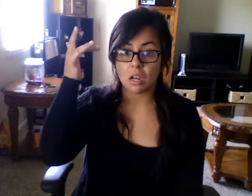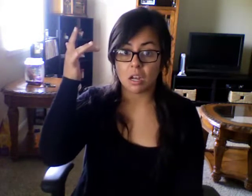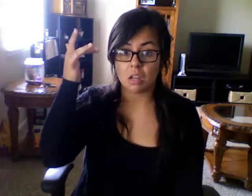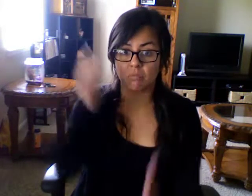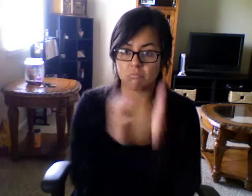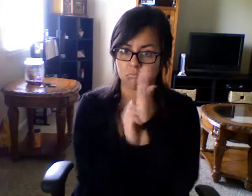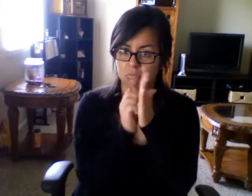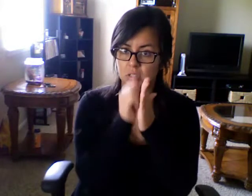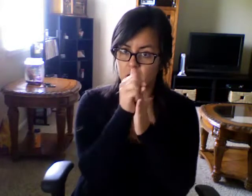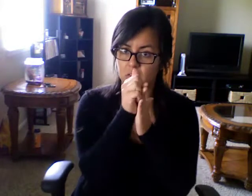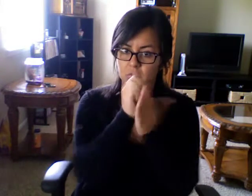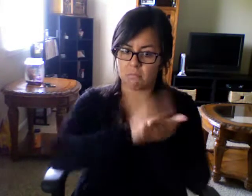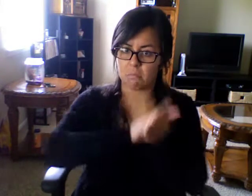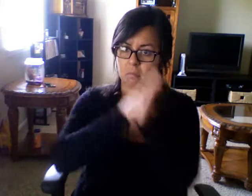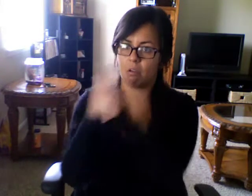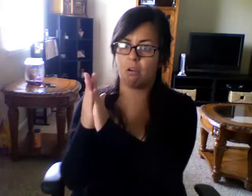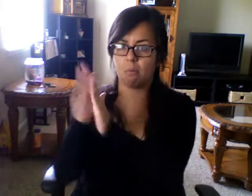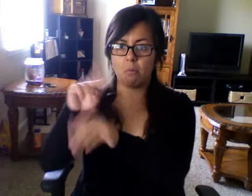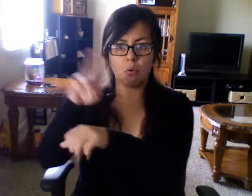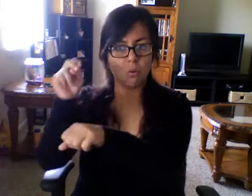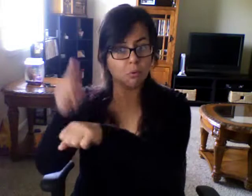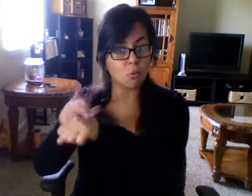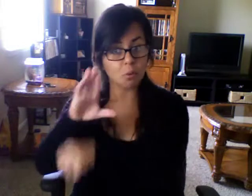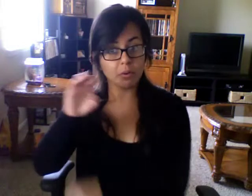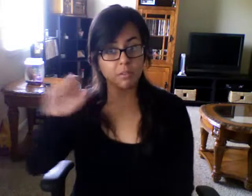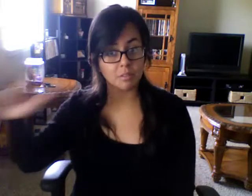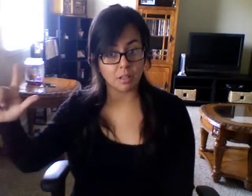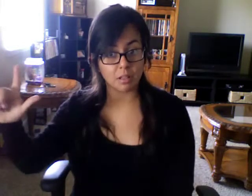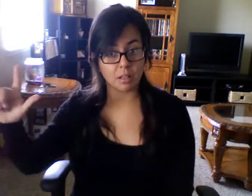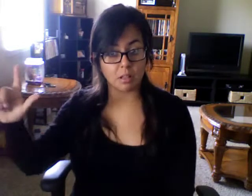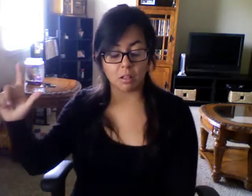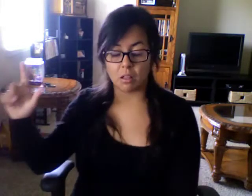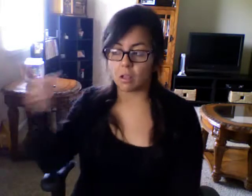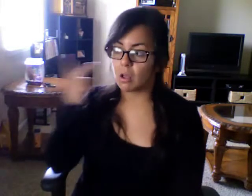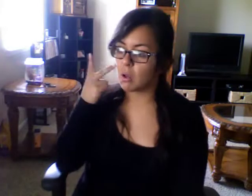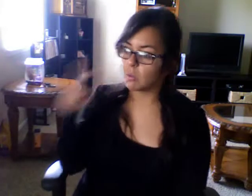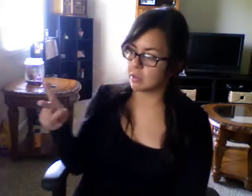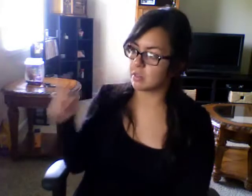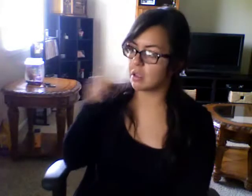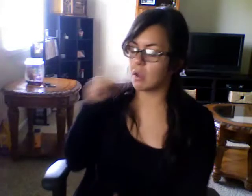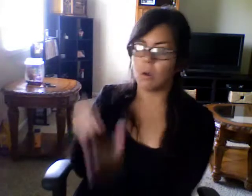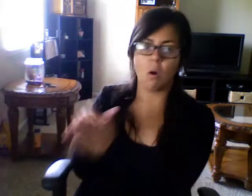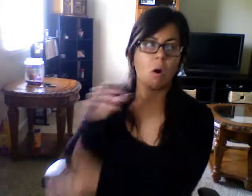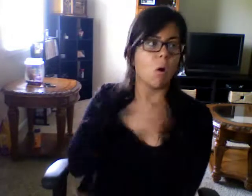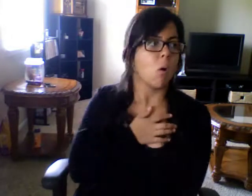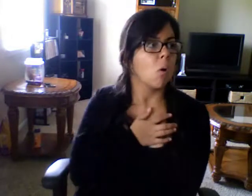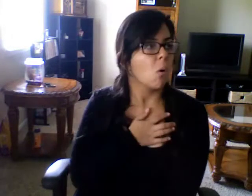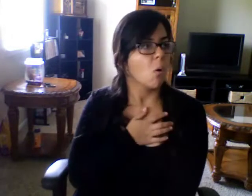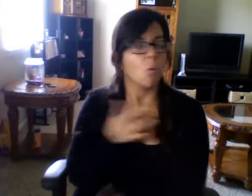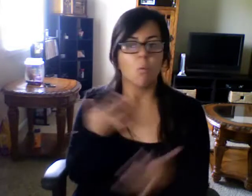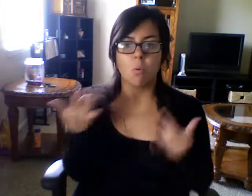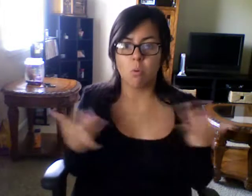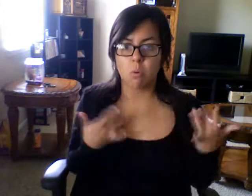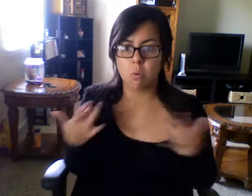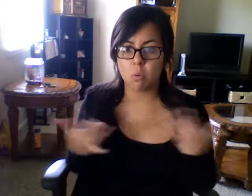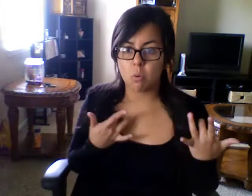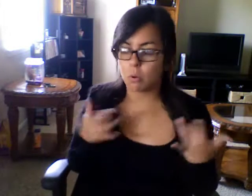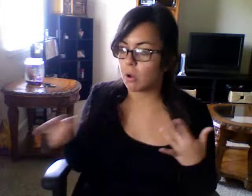This got us very excited. The next step would be to put this molecule into mice. The only problem was there's no mouse model of this rare